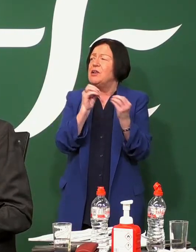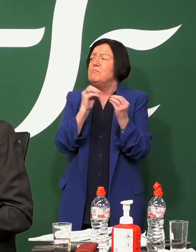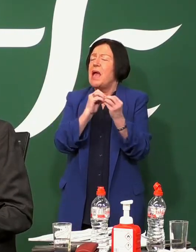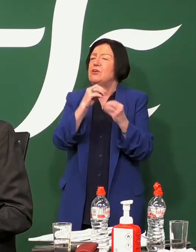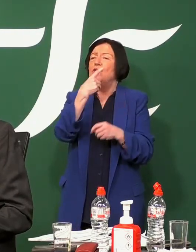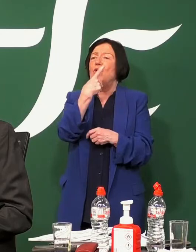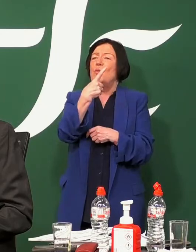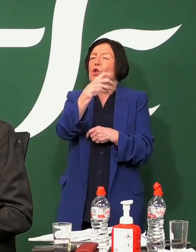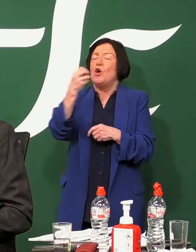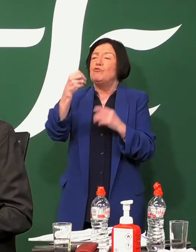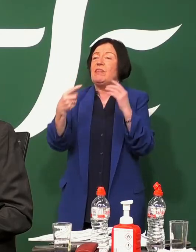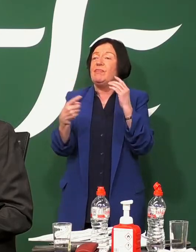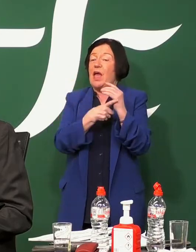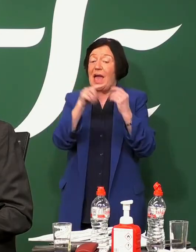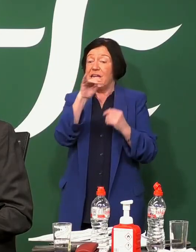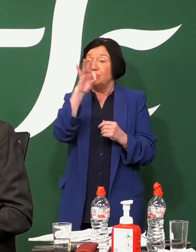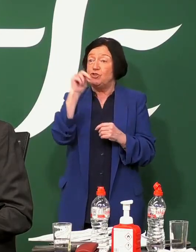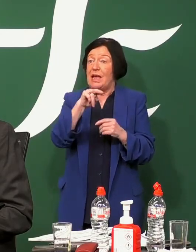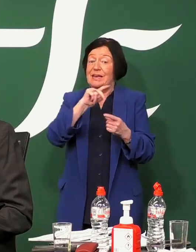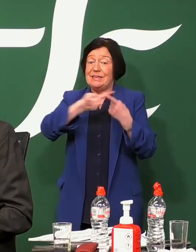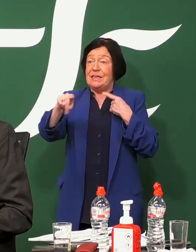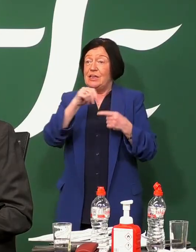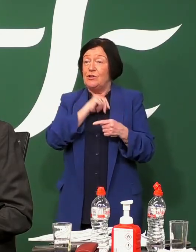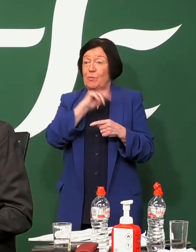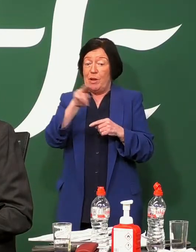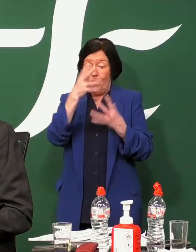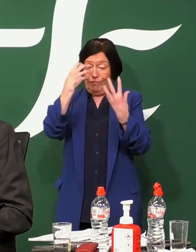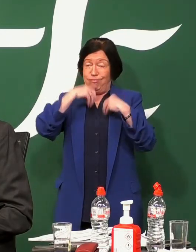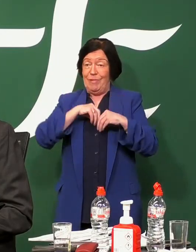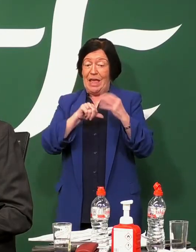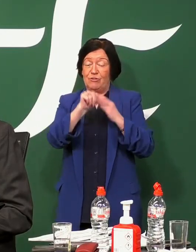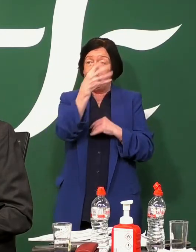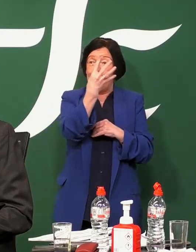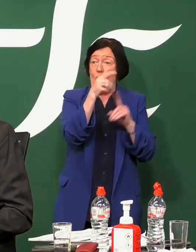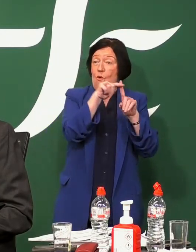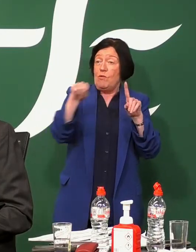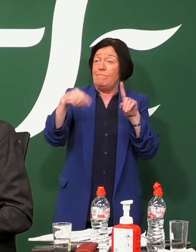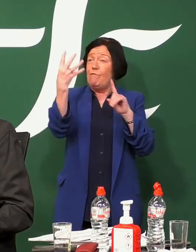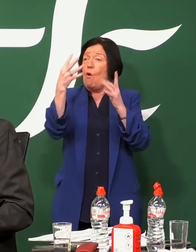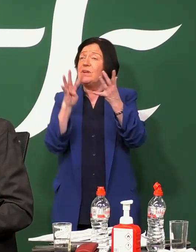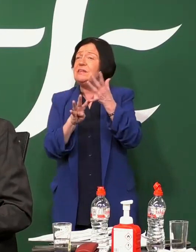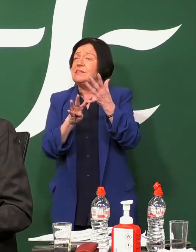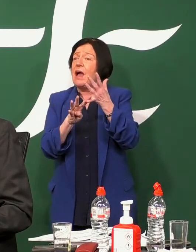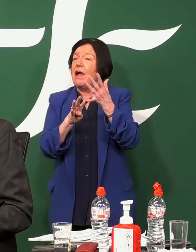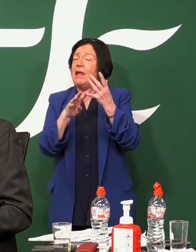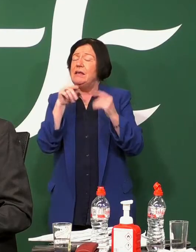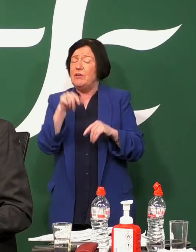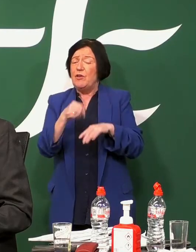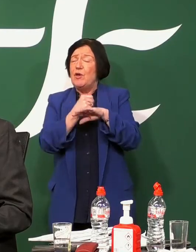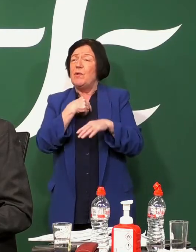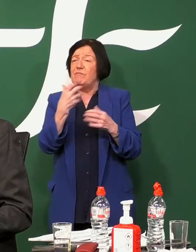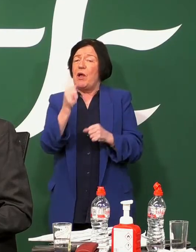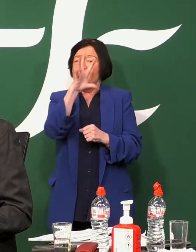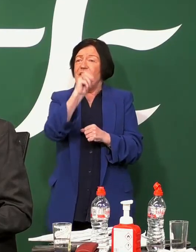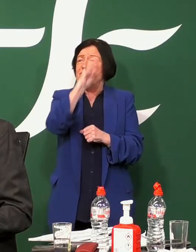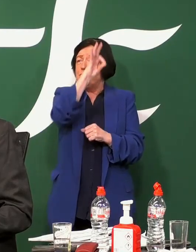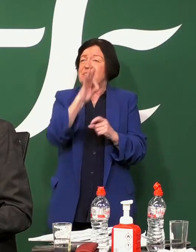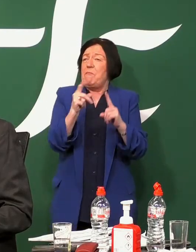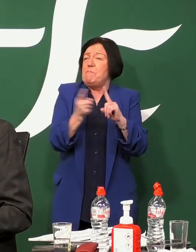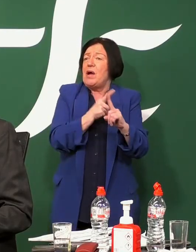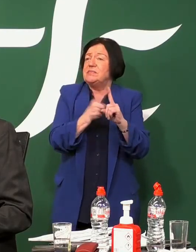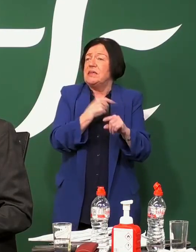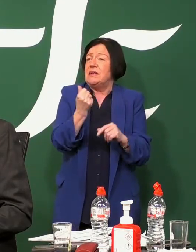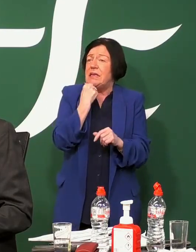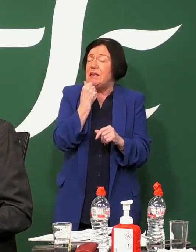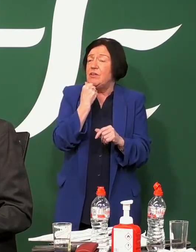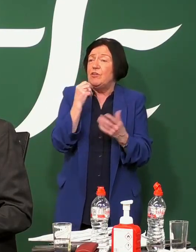that 100,000 antigen tests were sent out to symptomatic people aged 4 to 49. So I suppose on the basis that we have about a 50% positivity rate, it